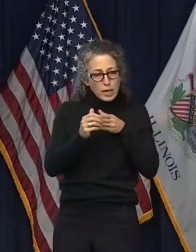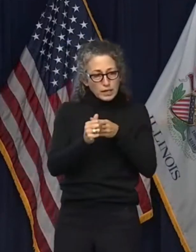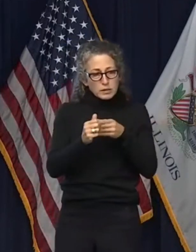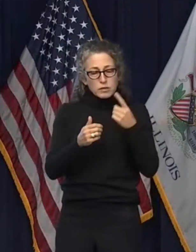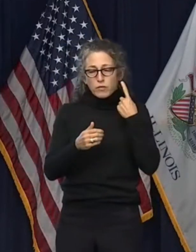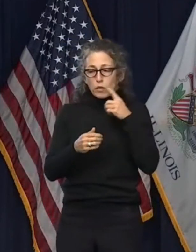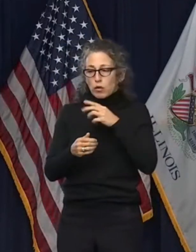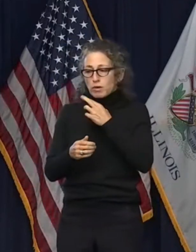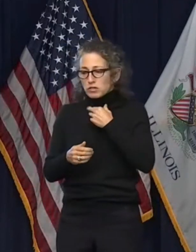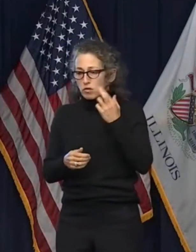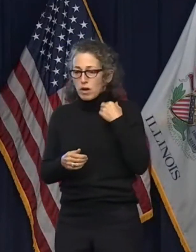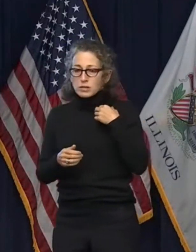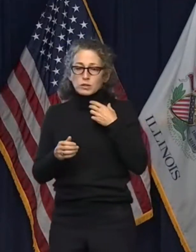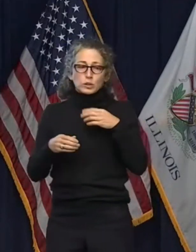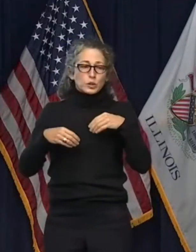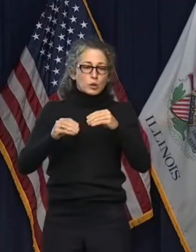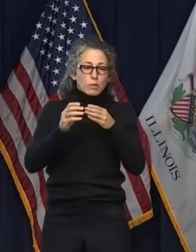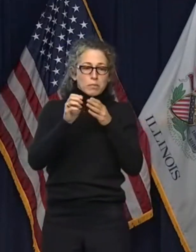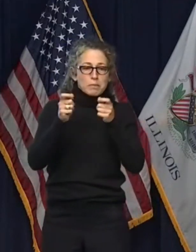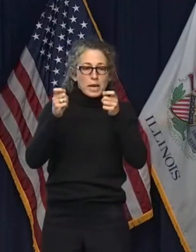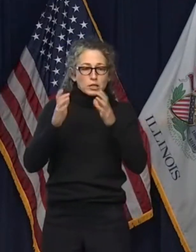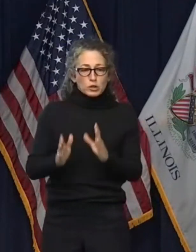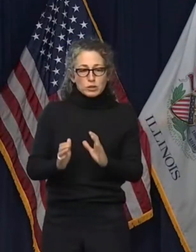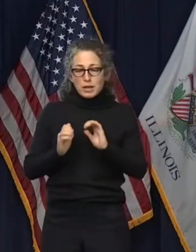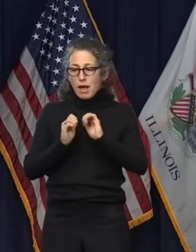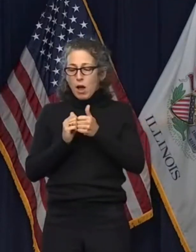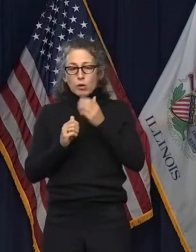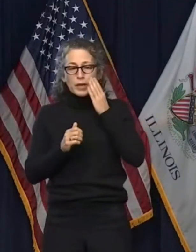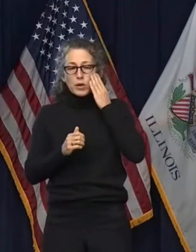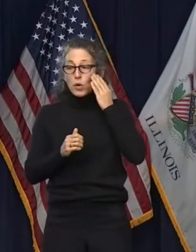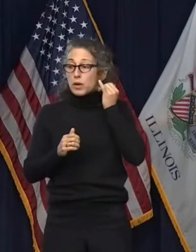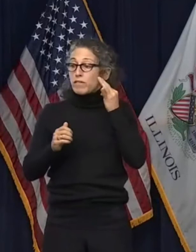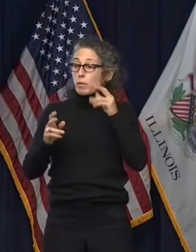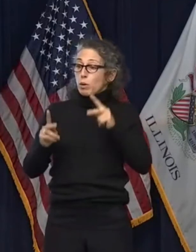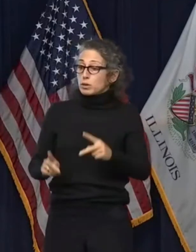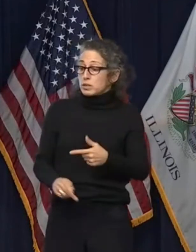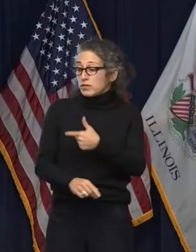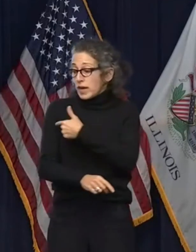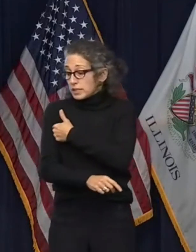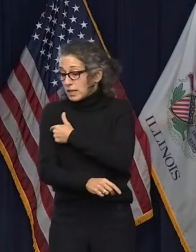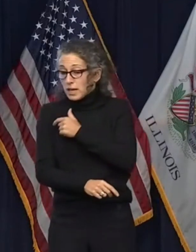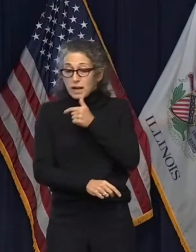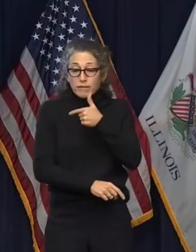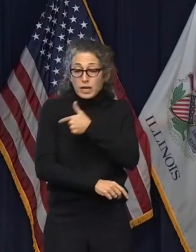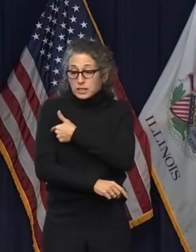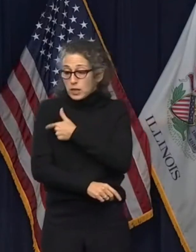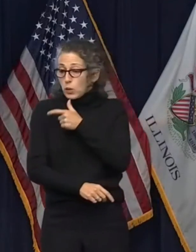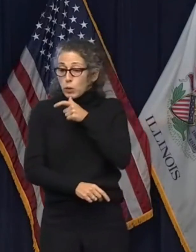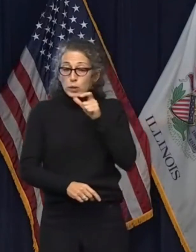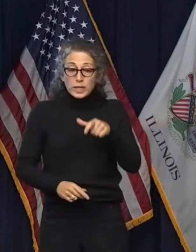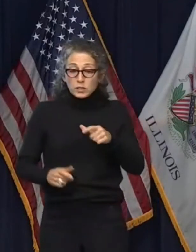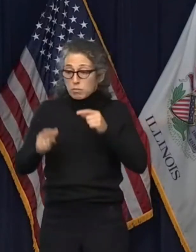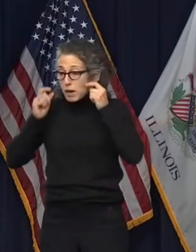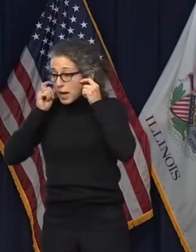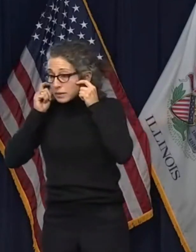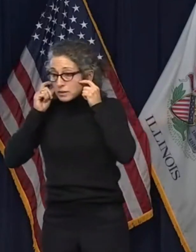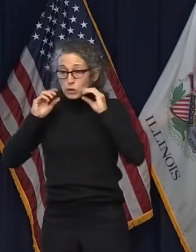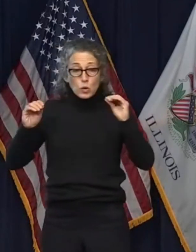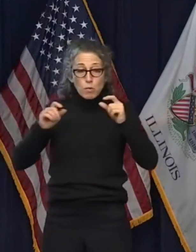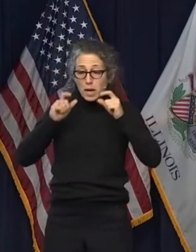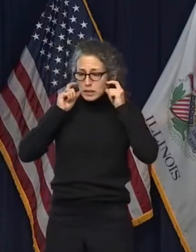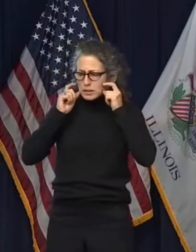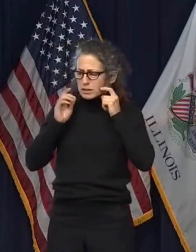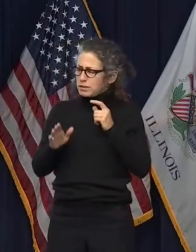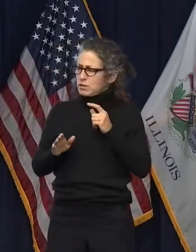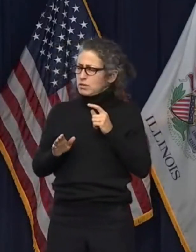restaurant managers, on how to tell who's been vaccinated and who hasn't, and who has to wear a mask and who doesn't? So is the question,